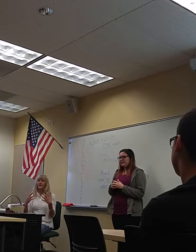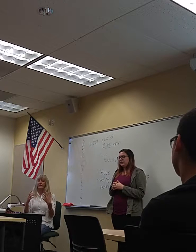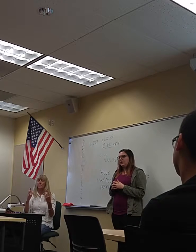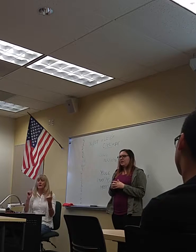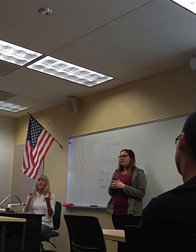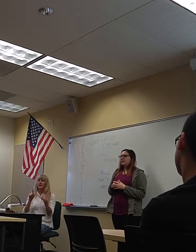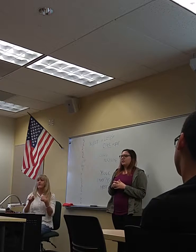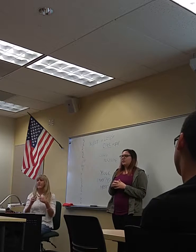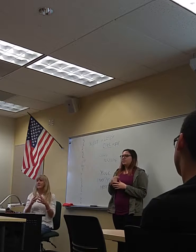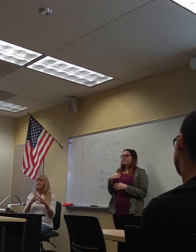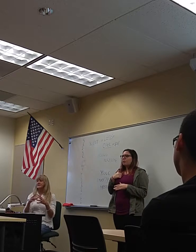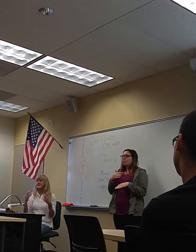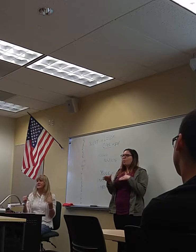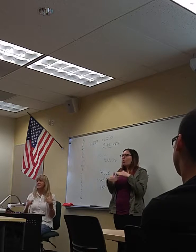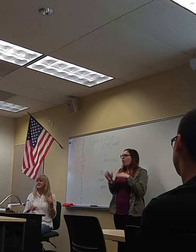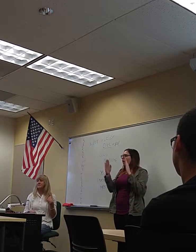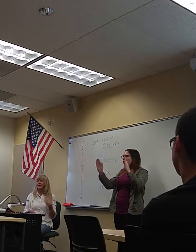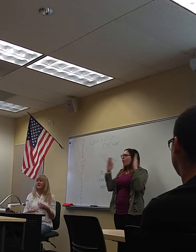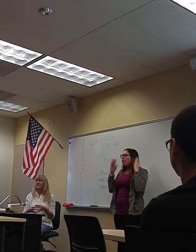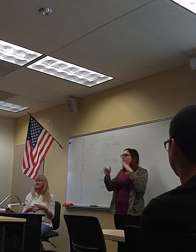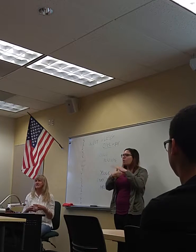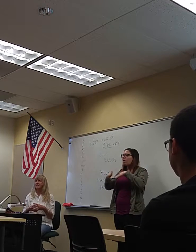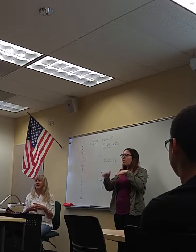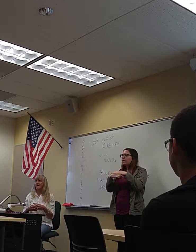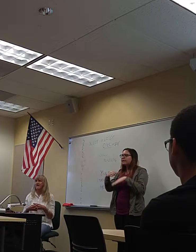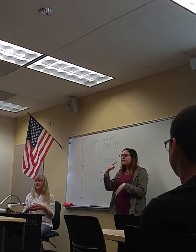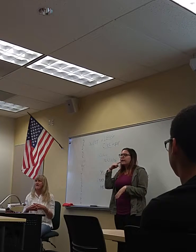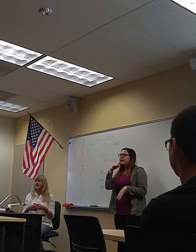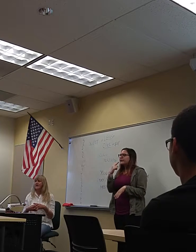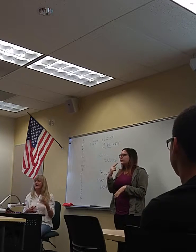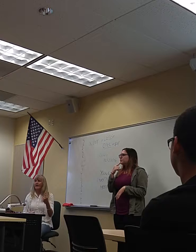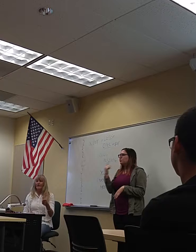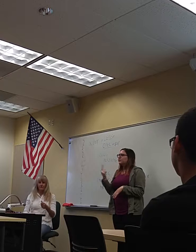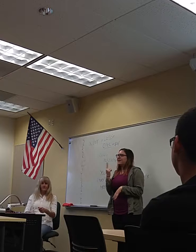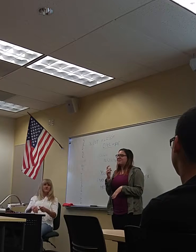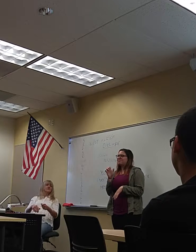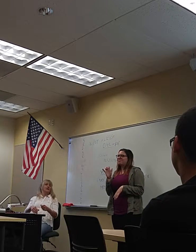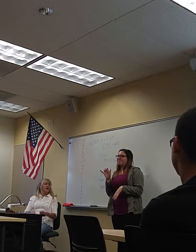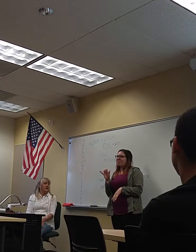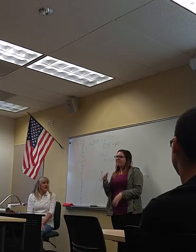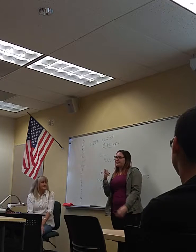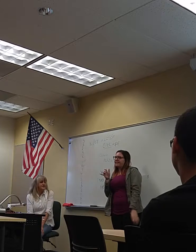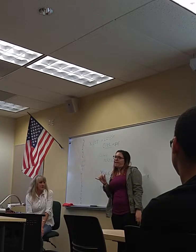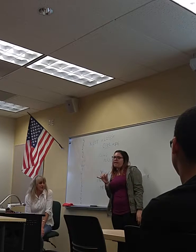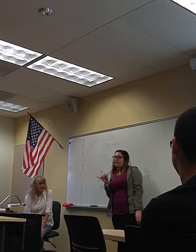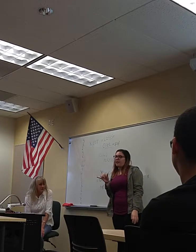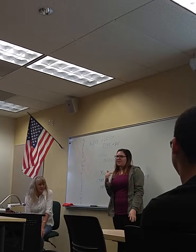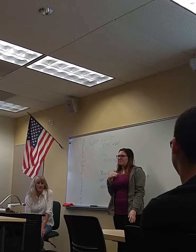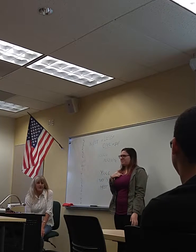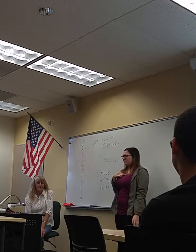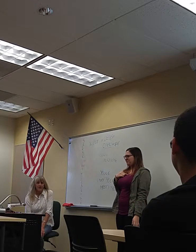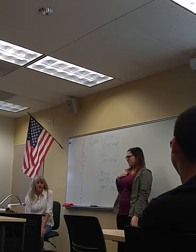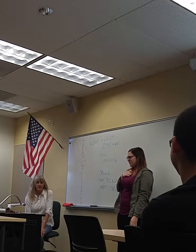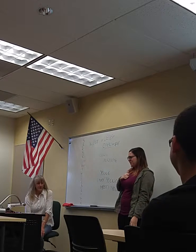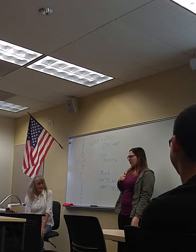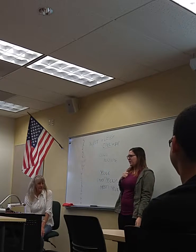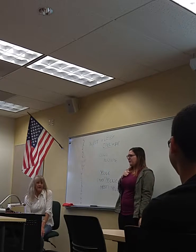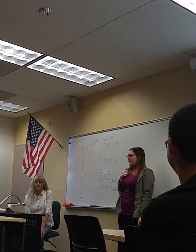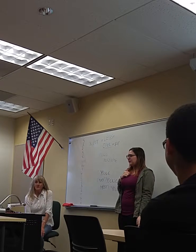like when I'm walking in the halls and I'll hear somebody go, oh, that's so gay. And I'll go, I'm sorry. You're an educated